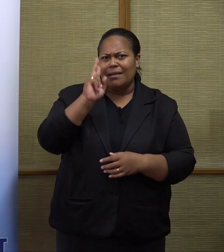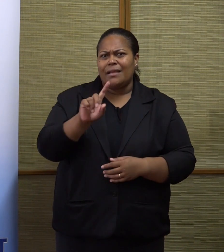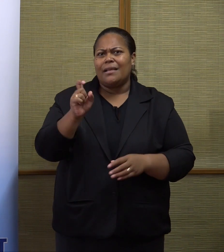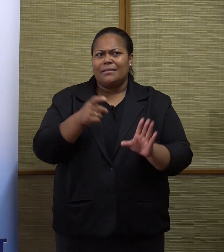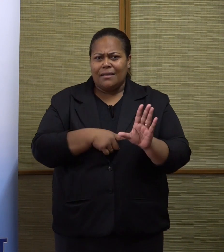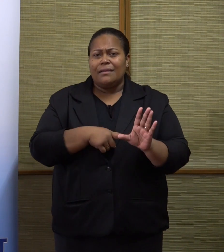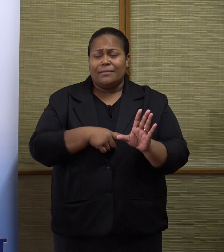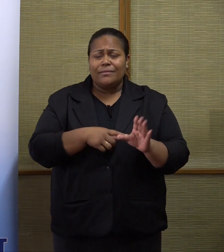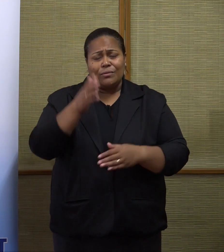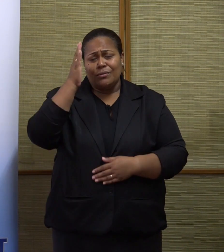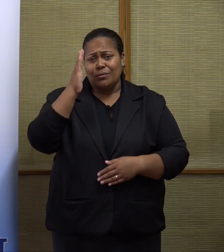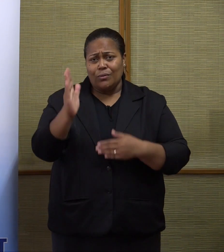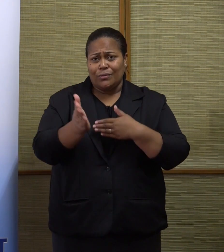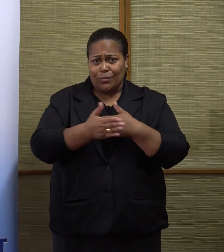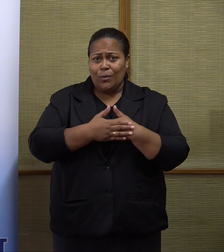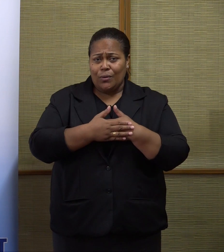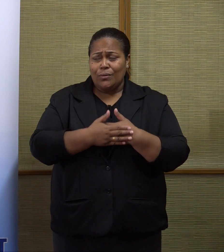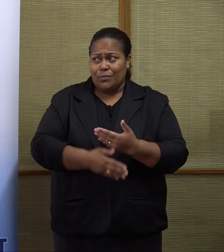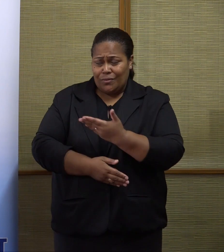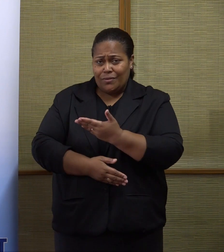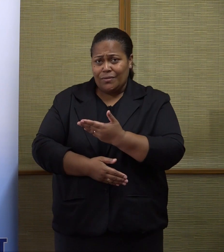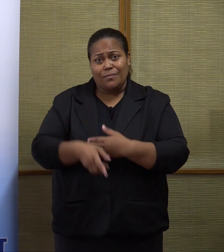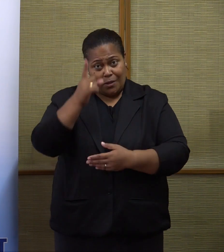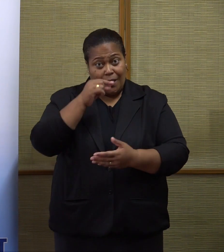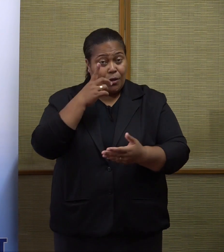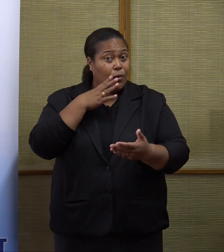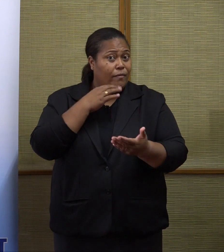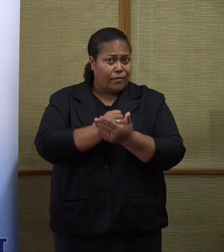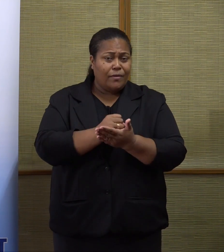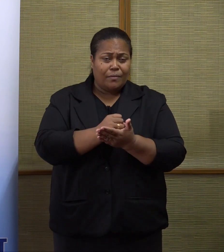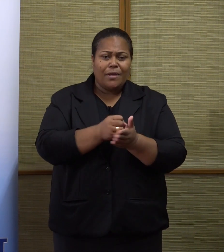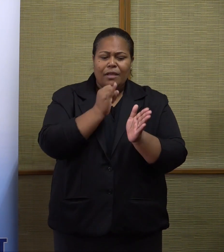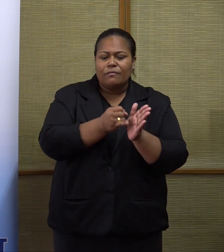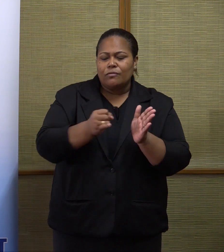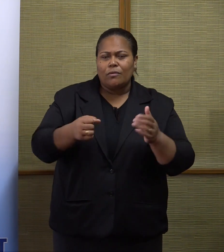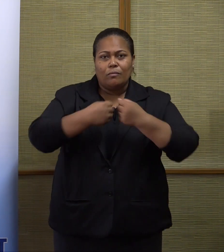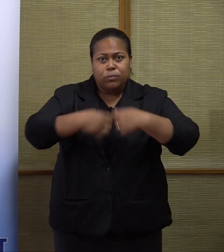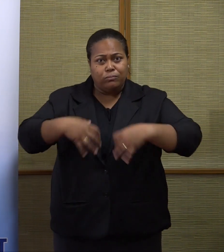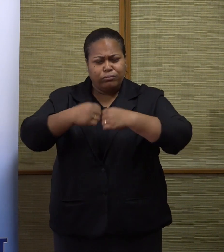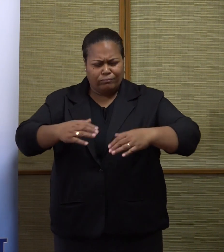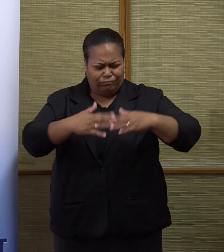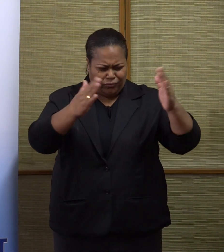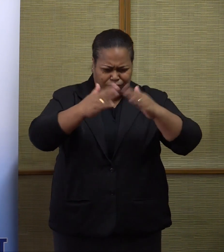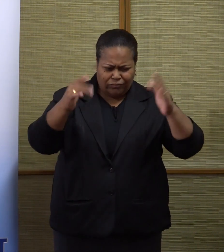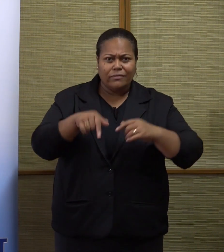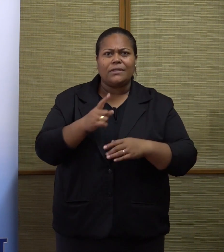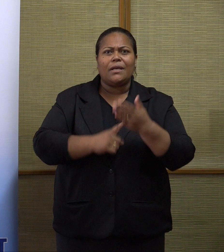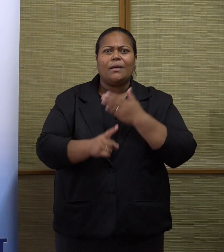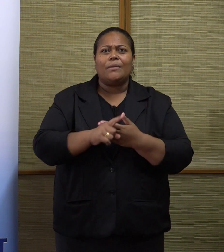The school is still closed. However, I can confirm that there are infrastructure damage to schools both in the South and